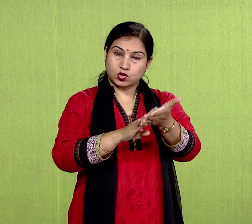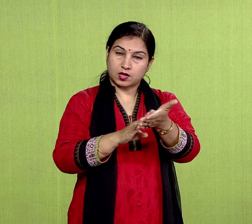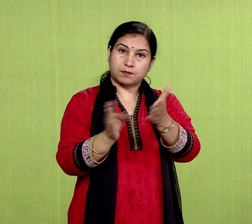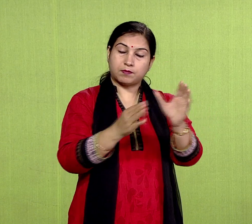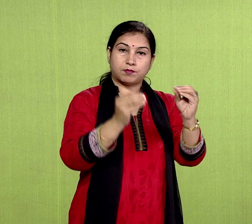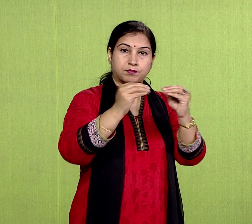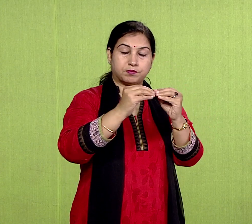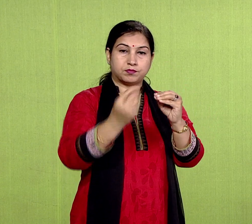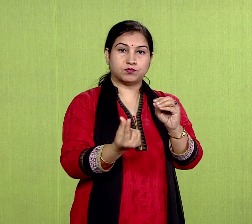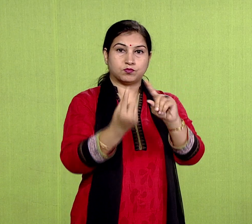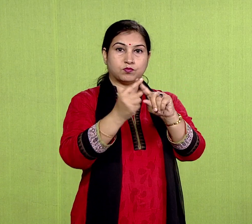he was born in the year